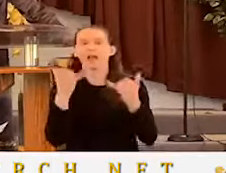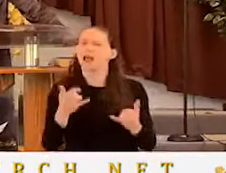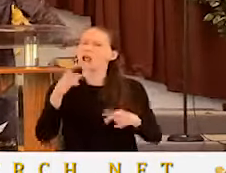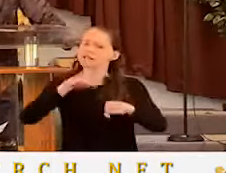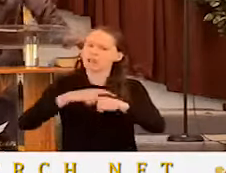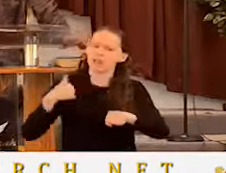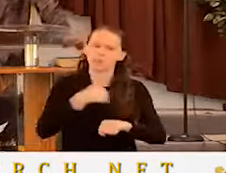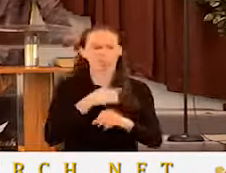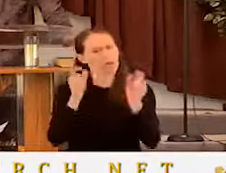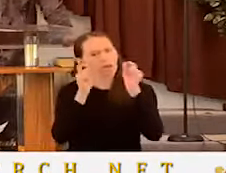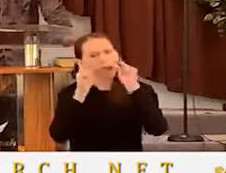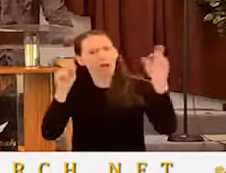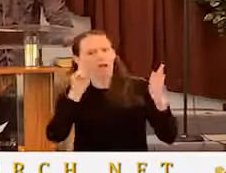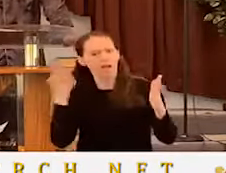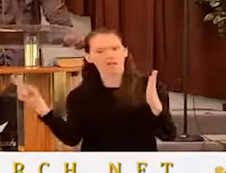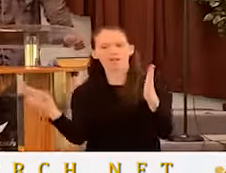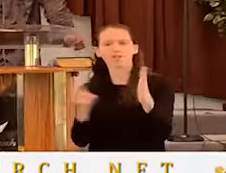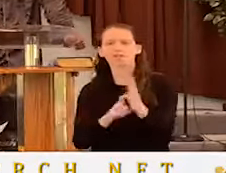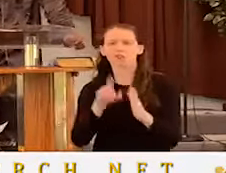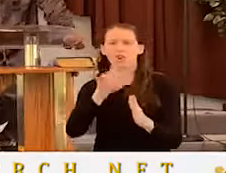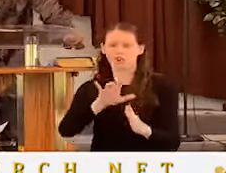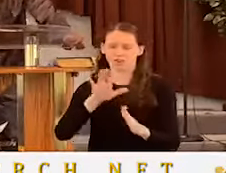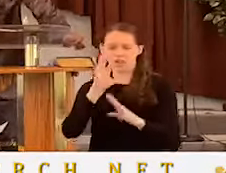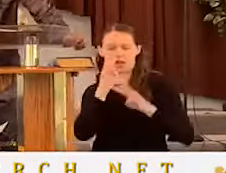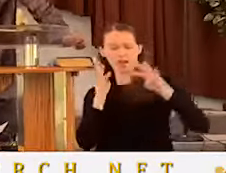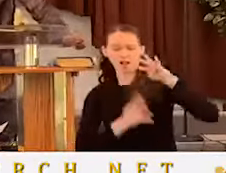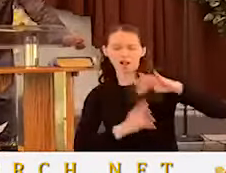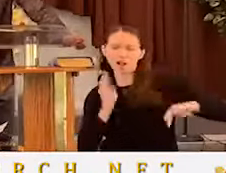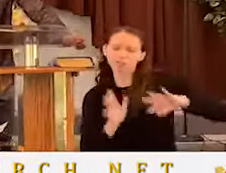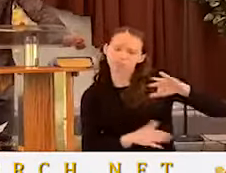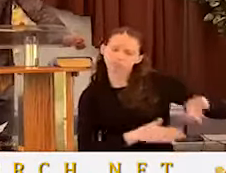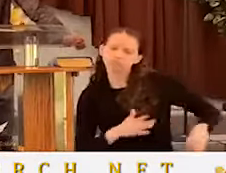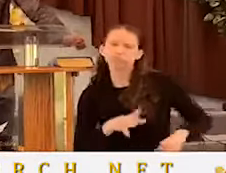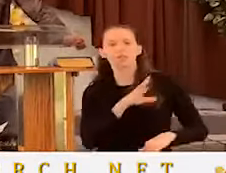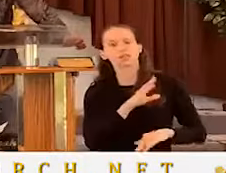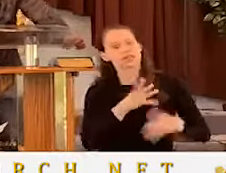to wake up out of your sleep.